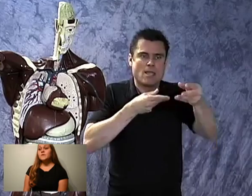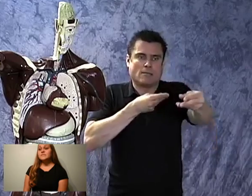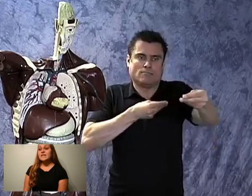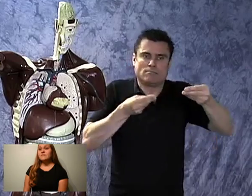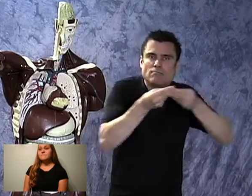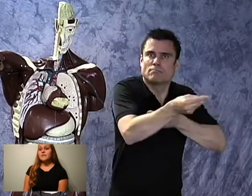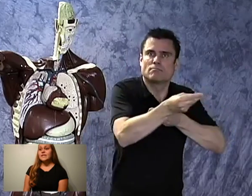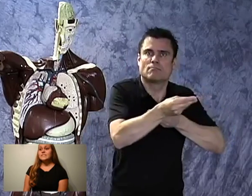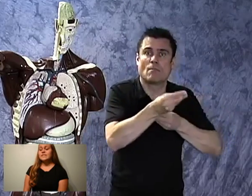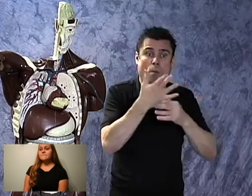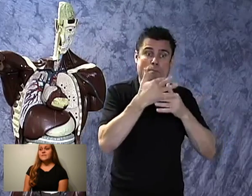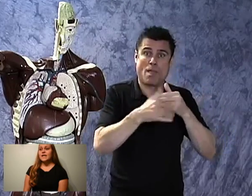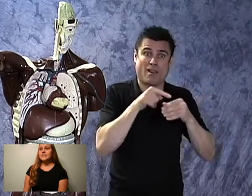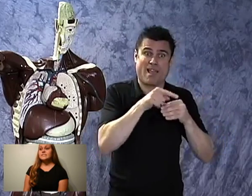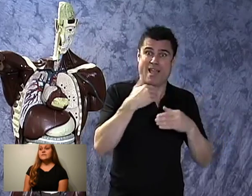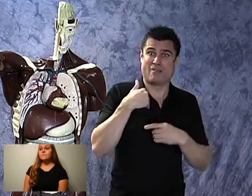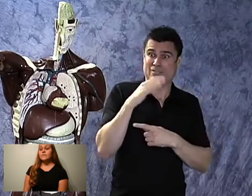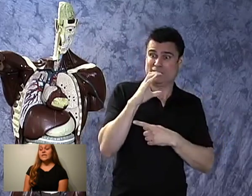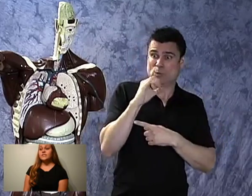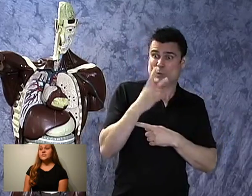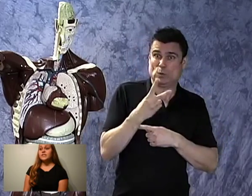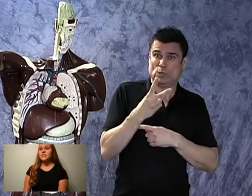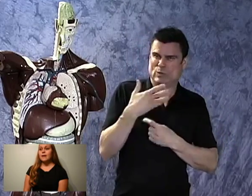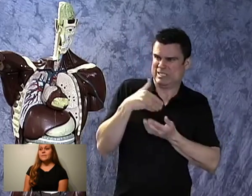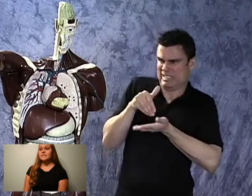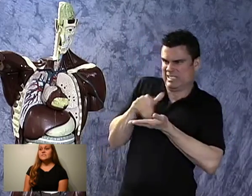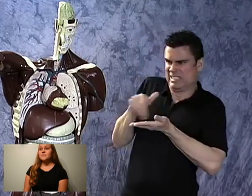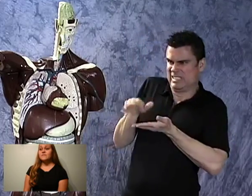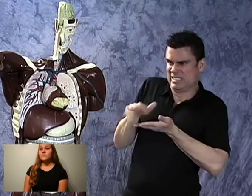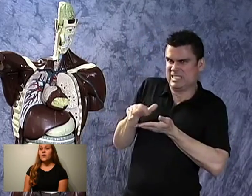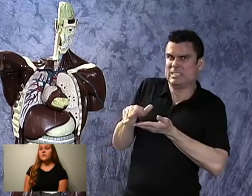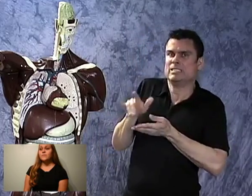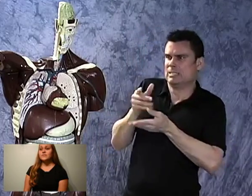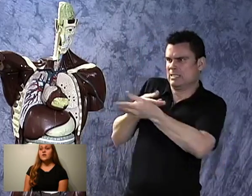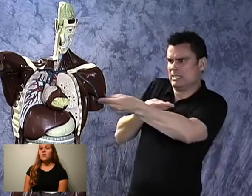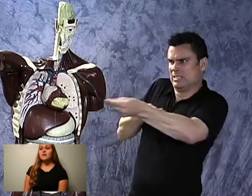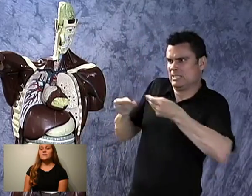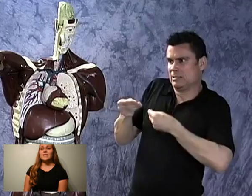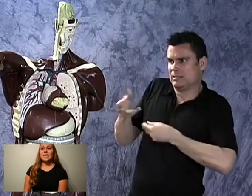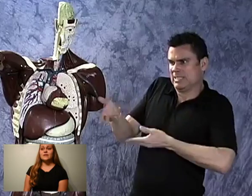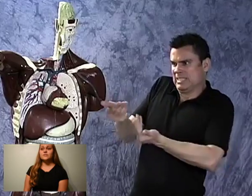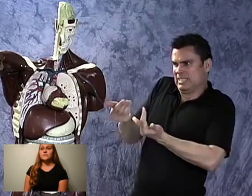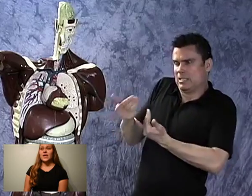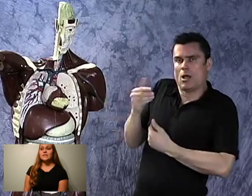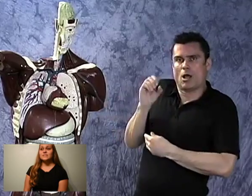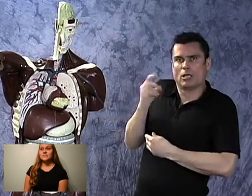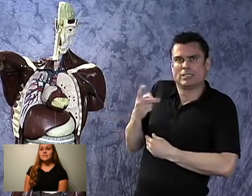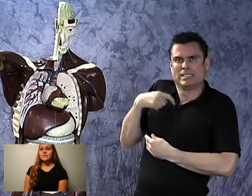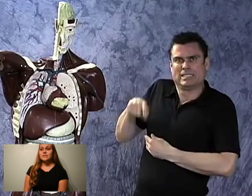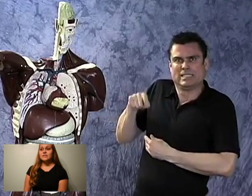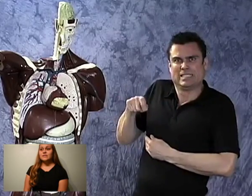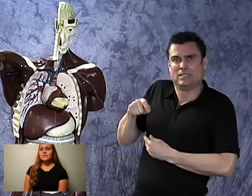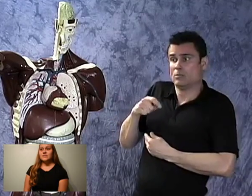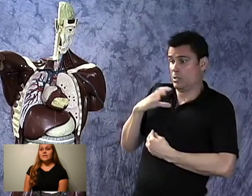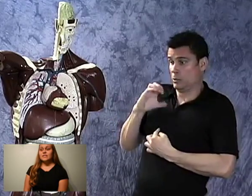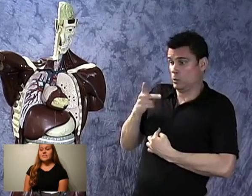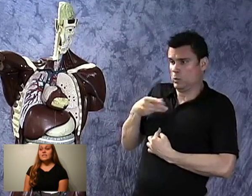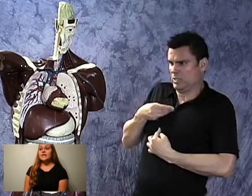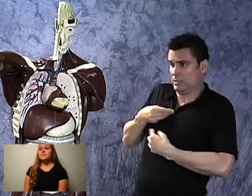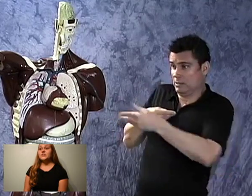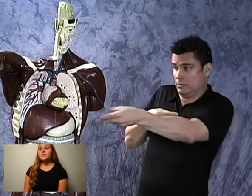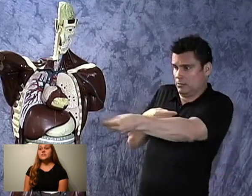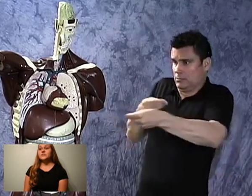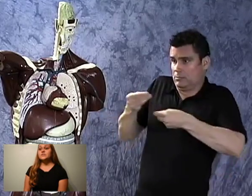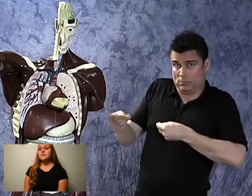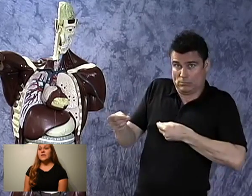They're supposed to inflate and deflate when the exchange happens, but if they're coated with tar, they can't do that.